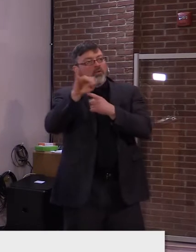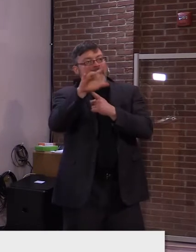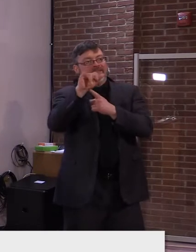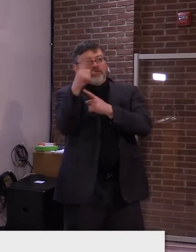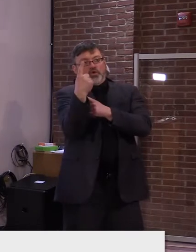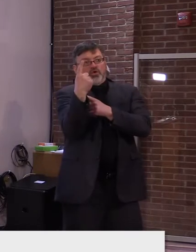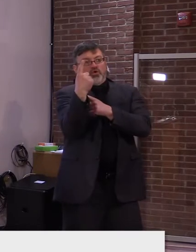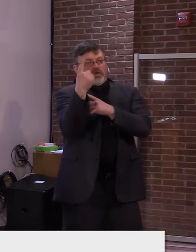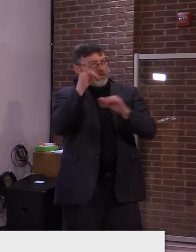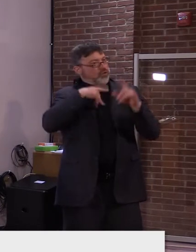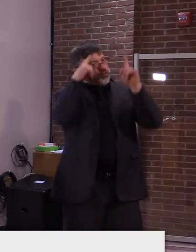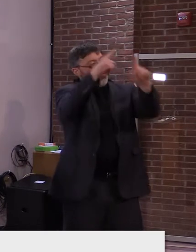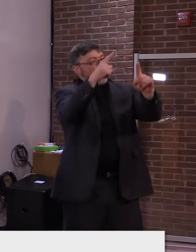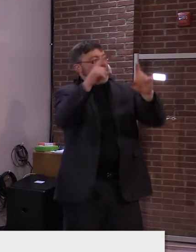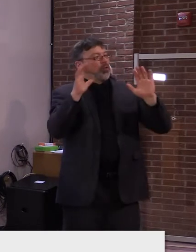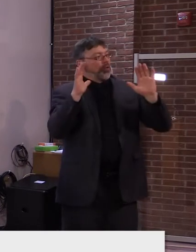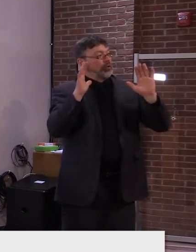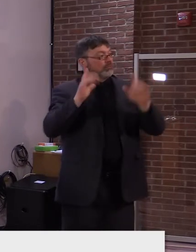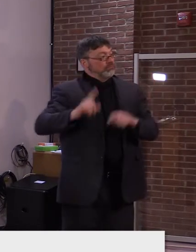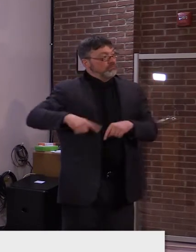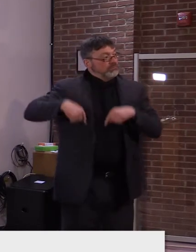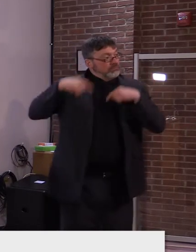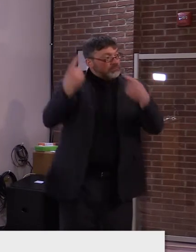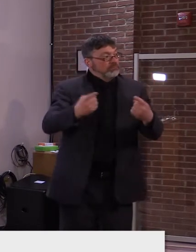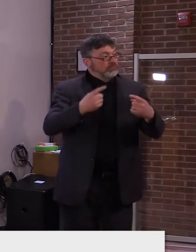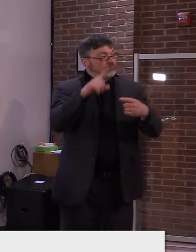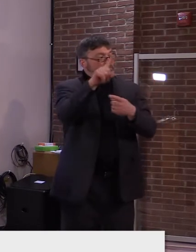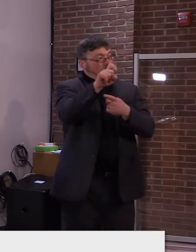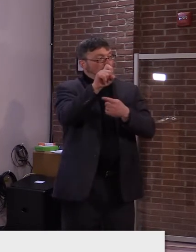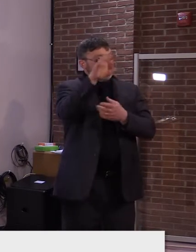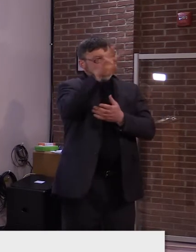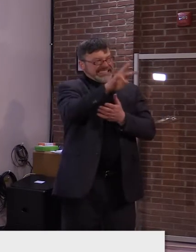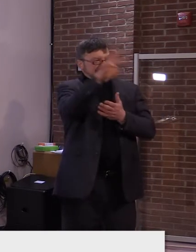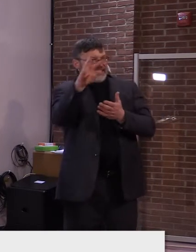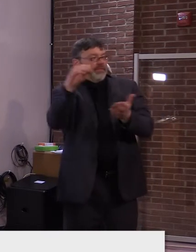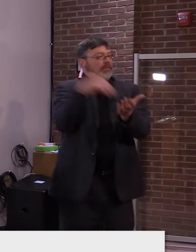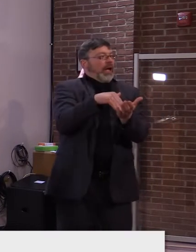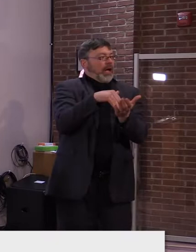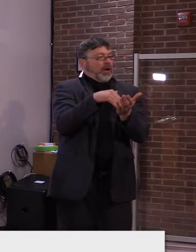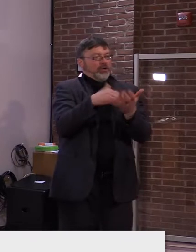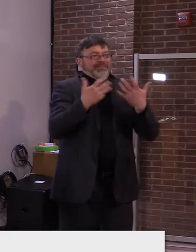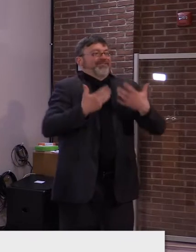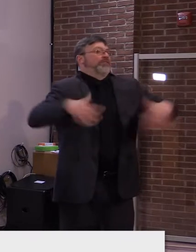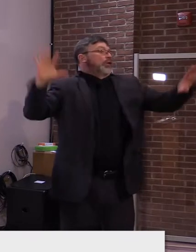166,100 people have been vaccinated against COVID-19.